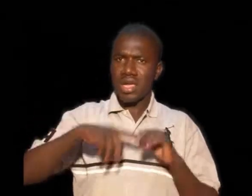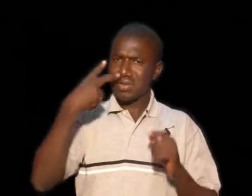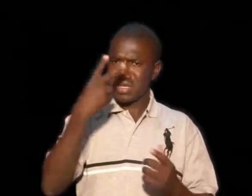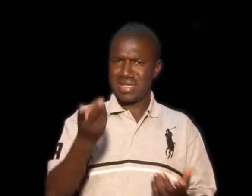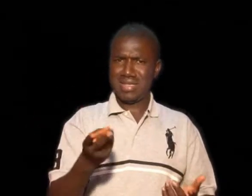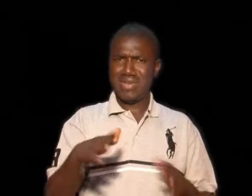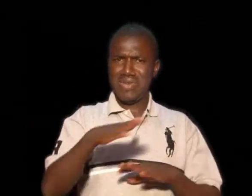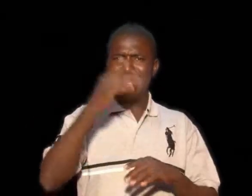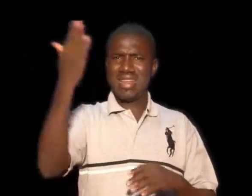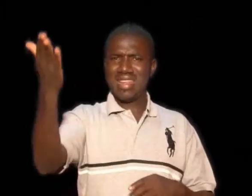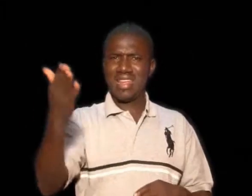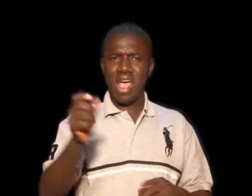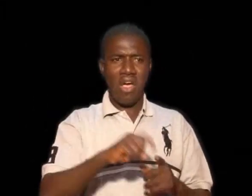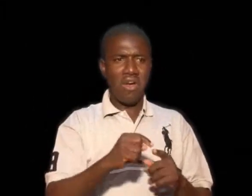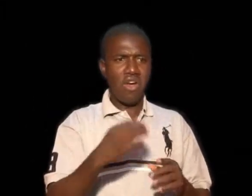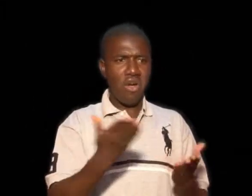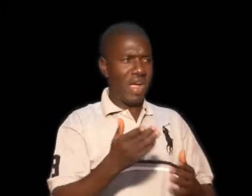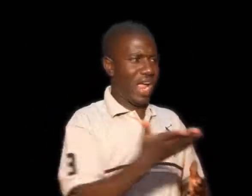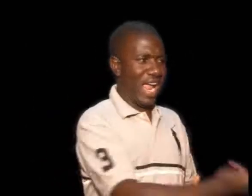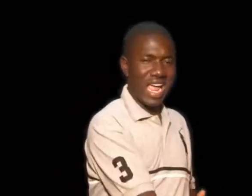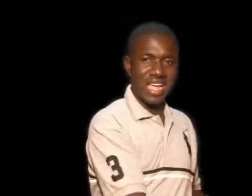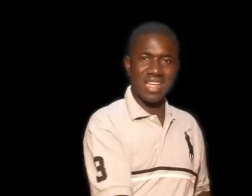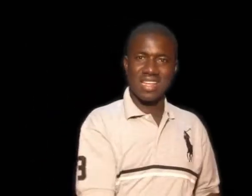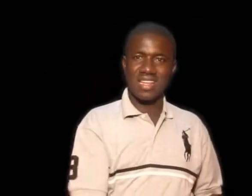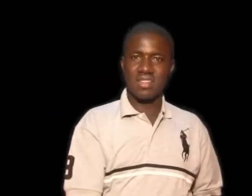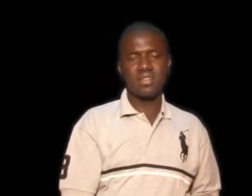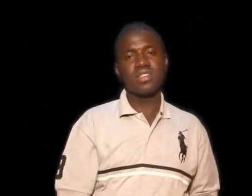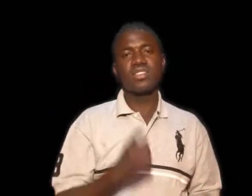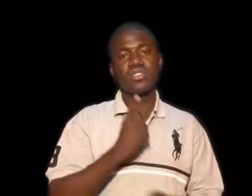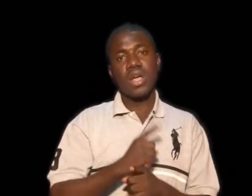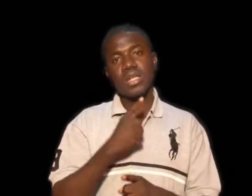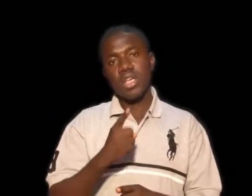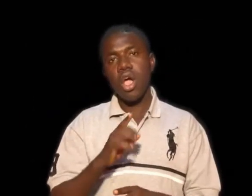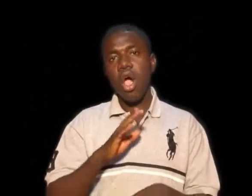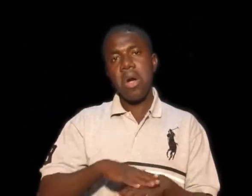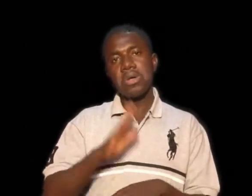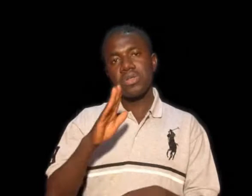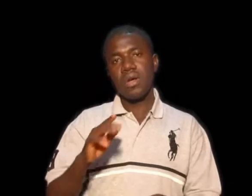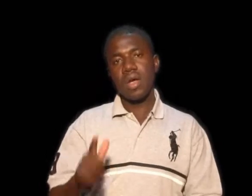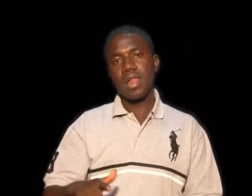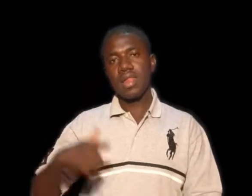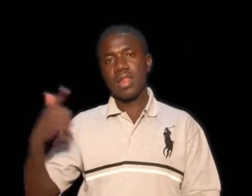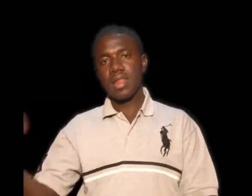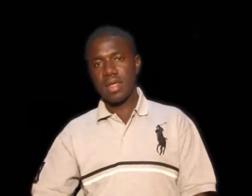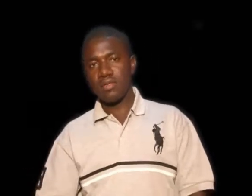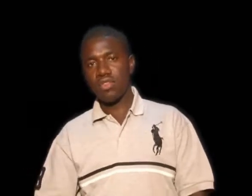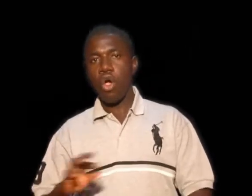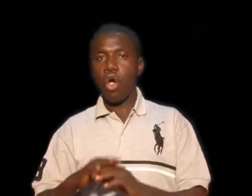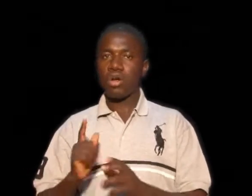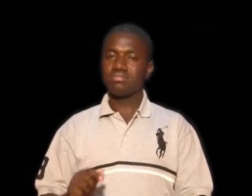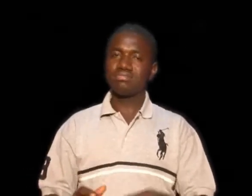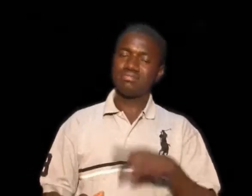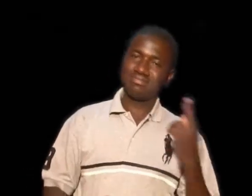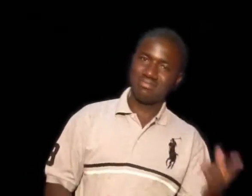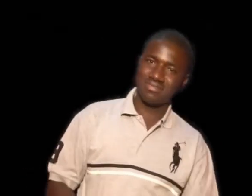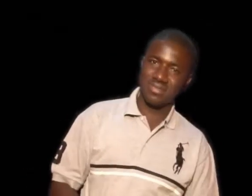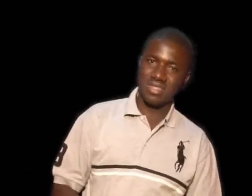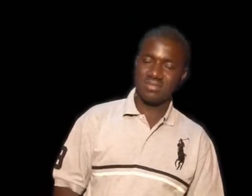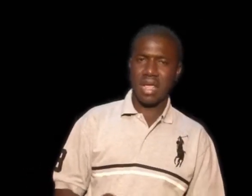or "over here." Instead, say "on your left or right," or "immediately behind,"